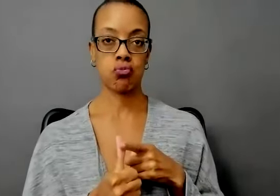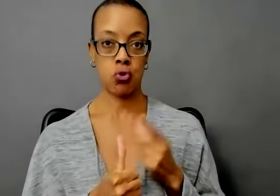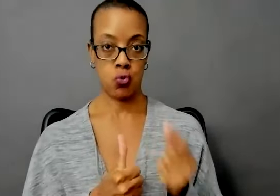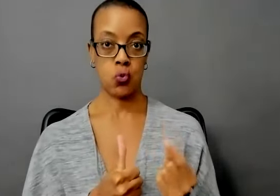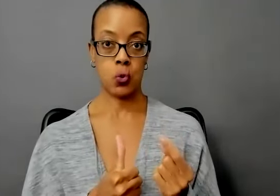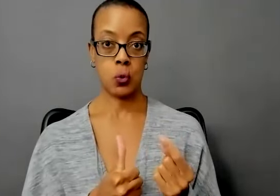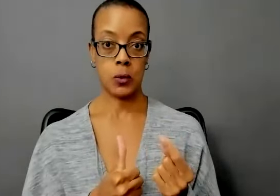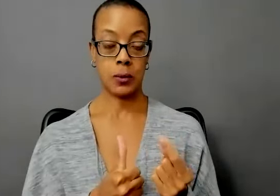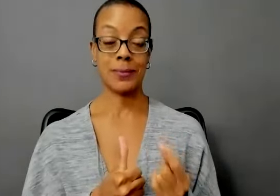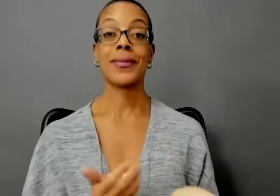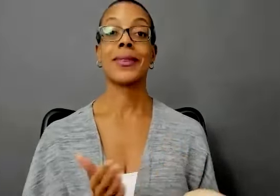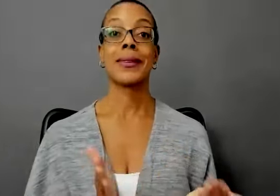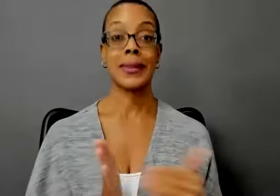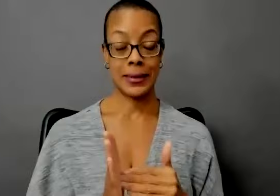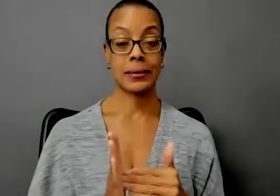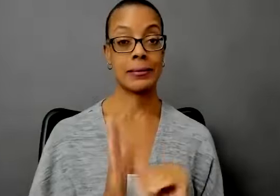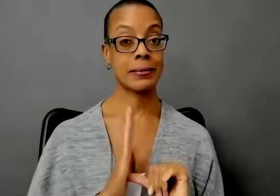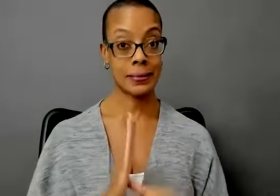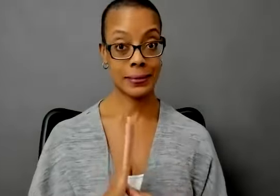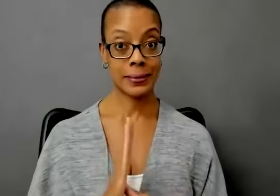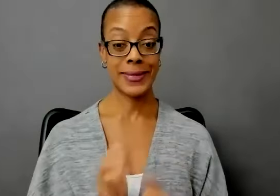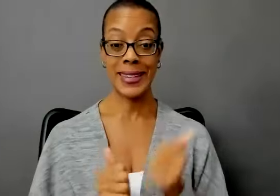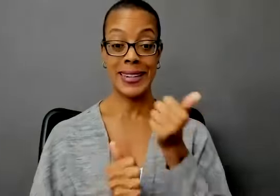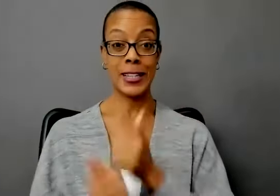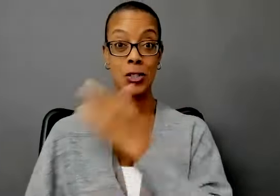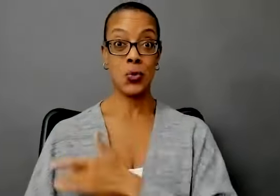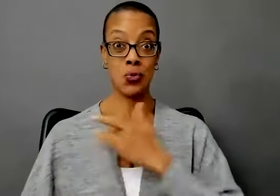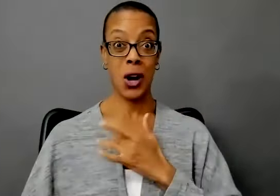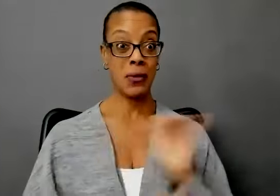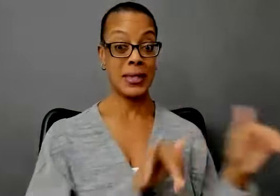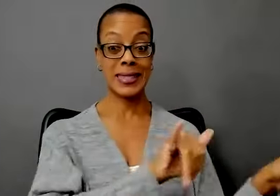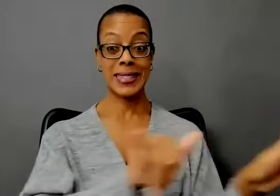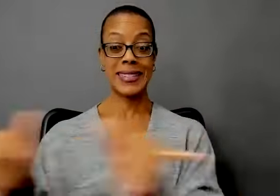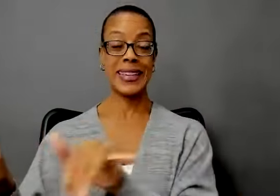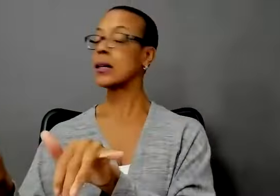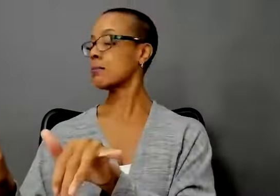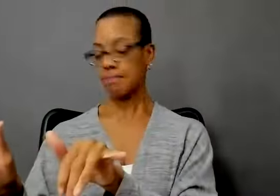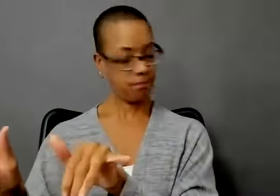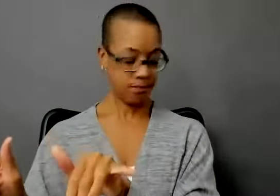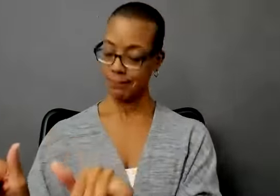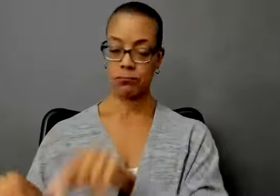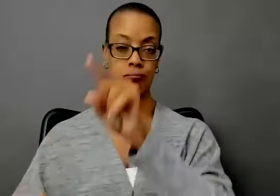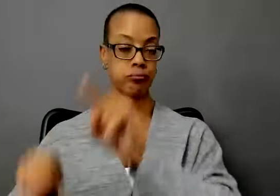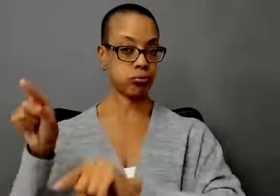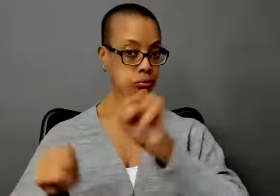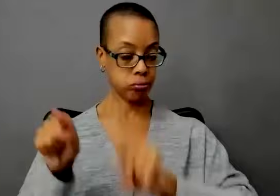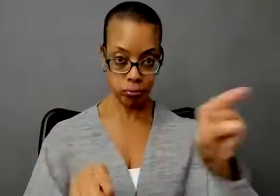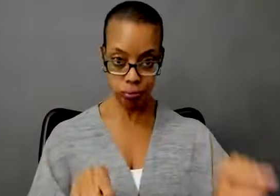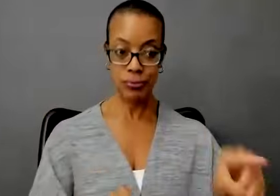like I said, because not every province is running the same streamlined process, again, it's up to that province and how they're doing things. But